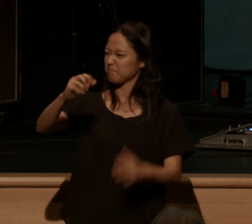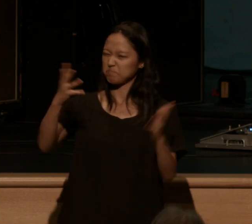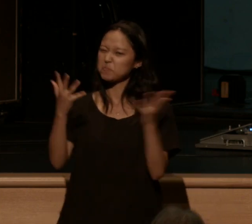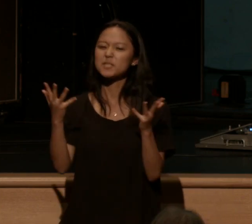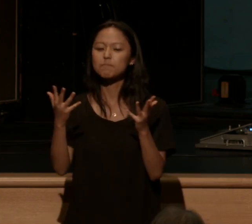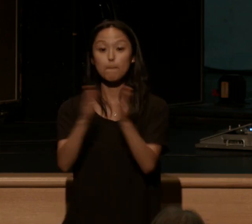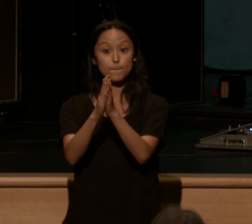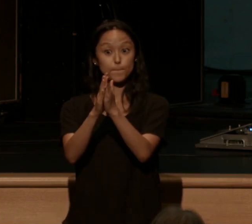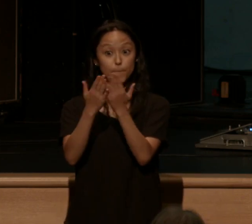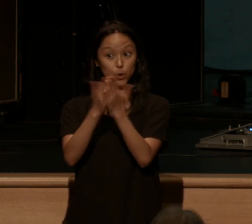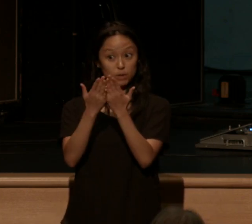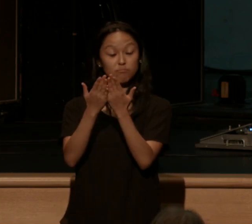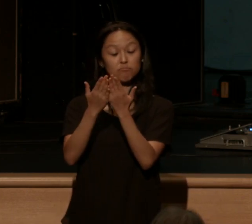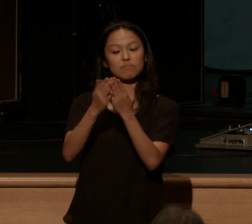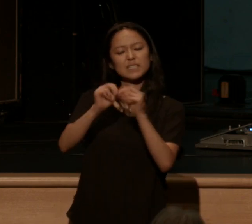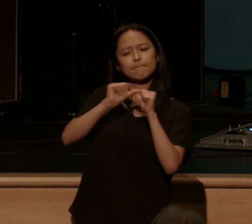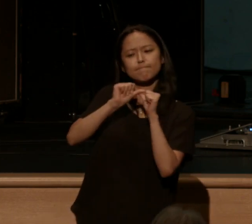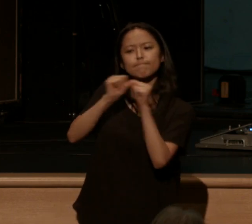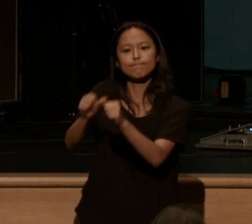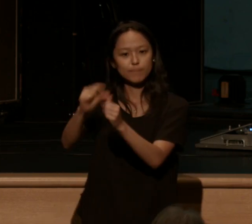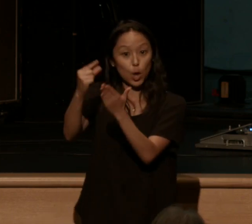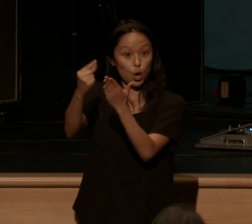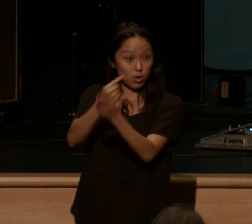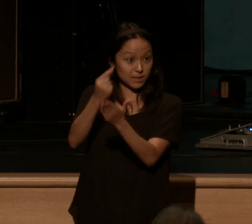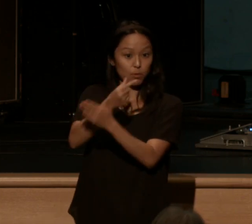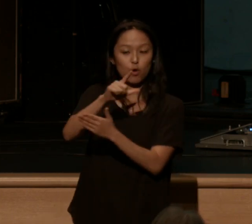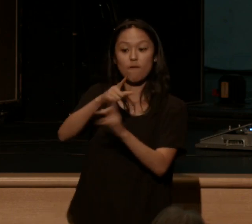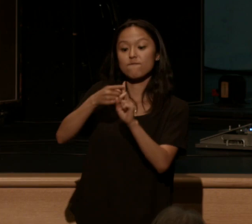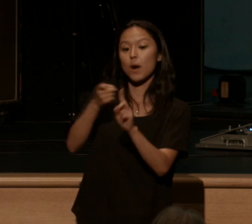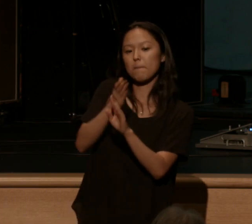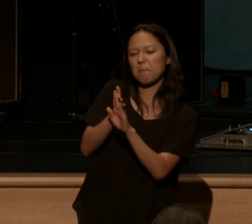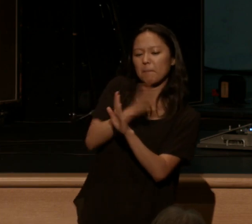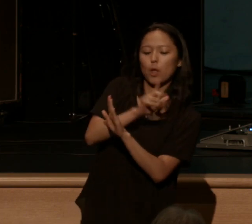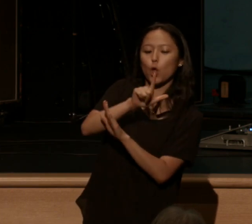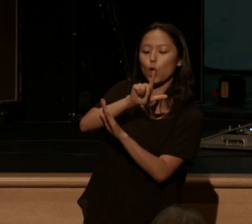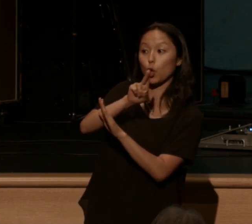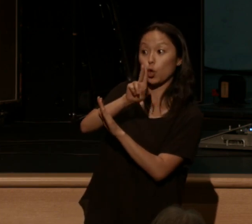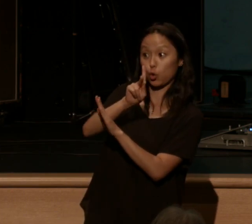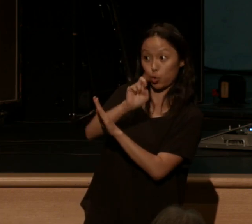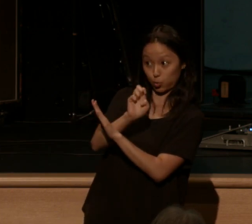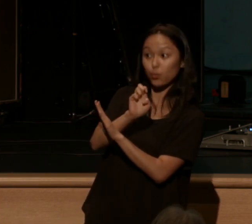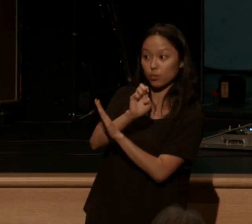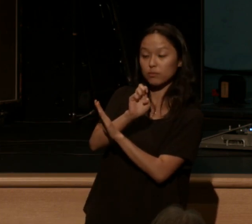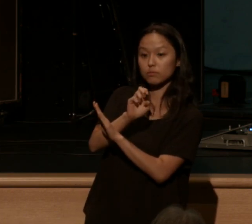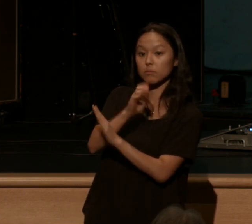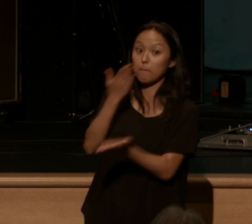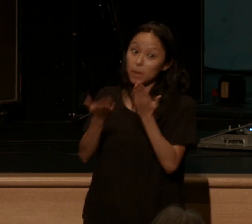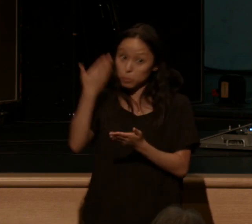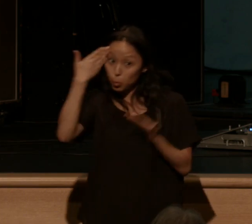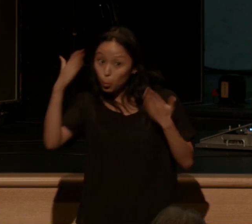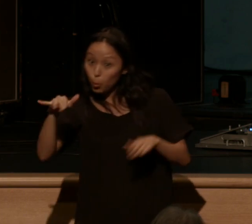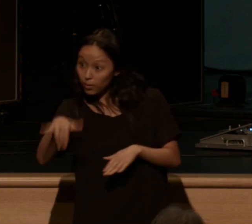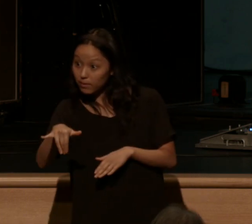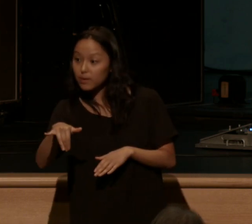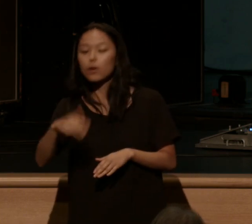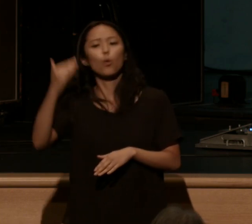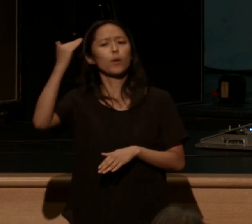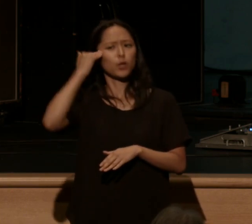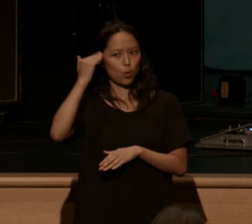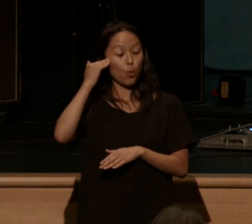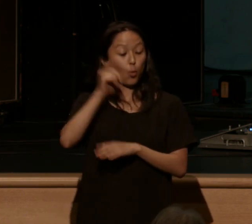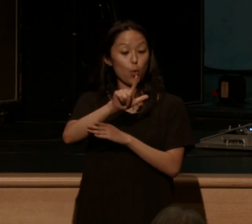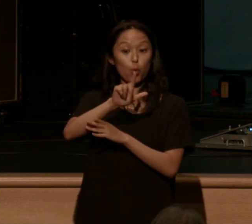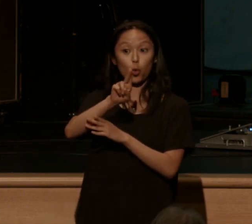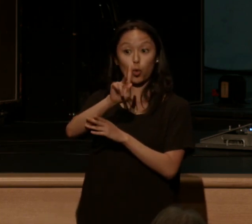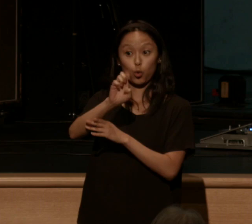Acts is a continuation of the Gospel of Luke, okay? You should know that. Maybe you did not know that. We know that from